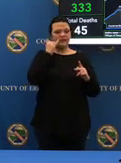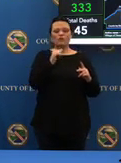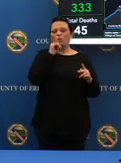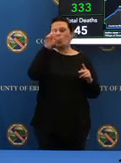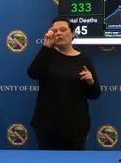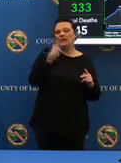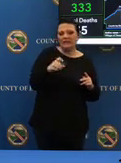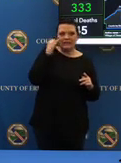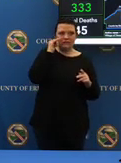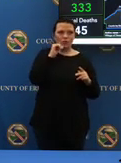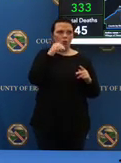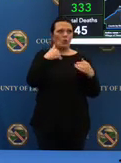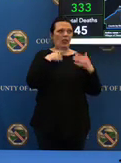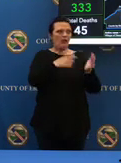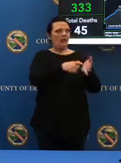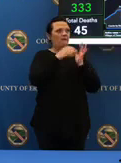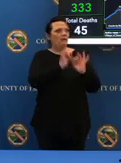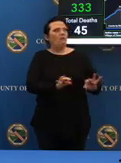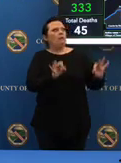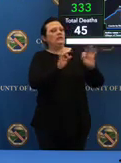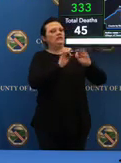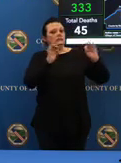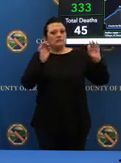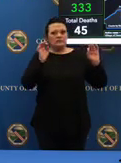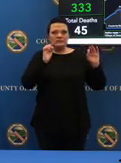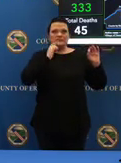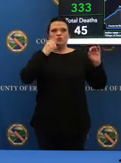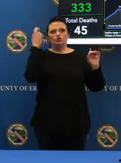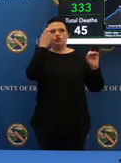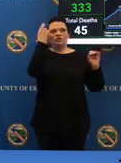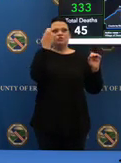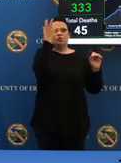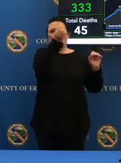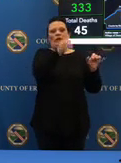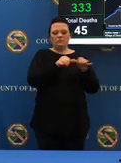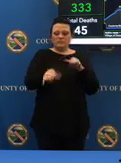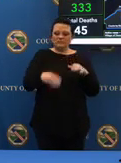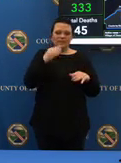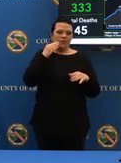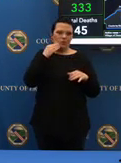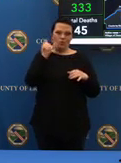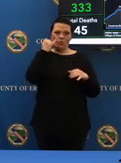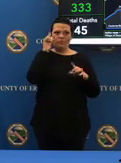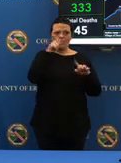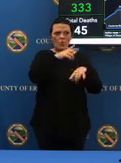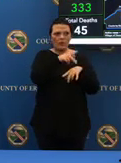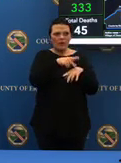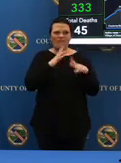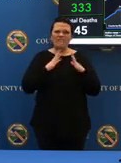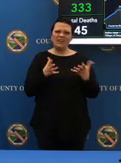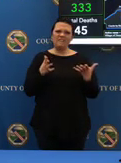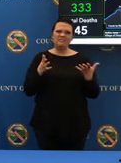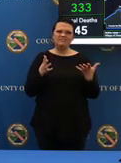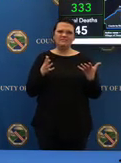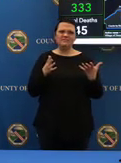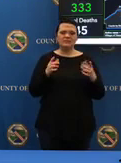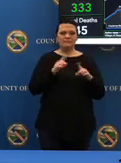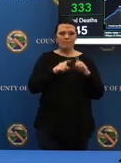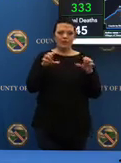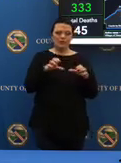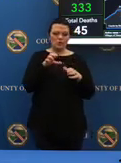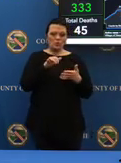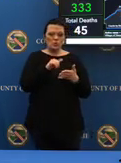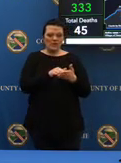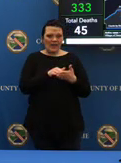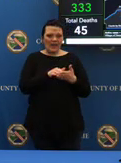to, if you don't have an essential reason to be out, stay home. If you're going to the park, do it, but you got to do it in such a manner where